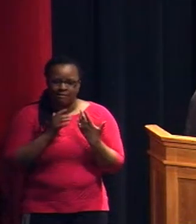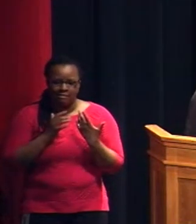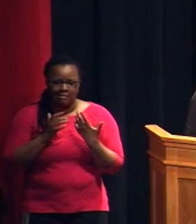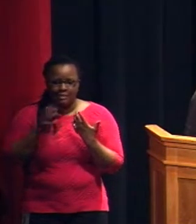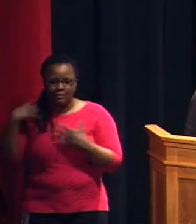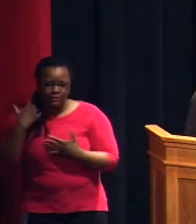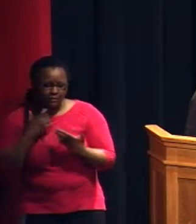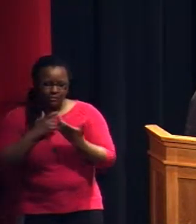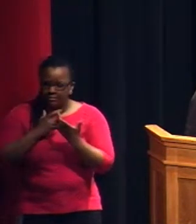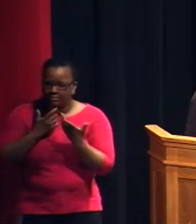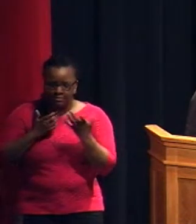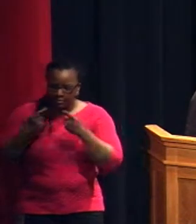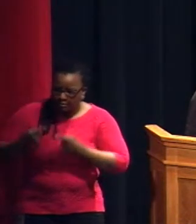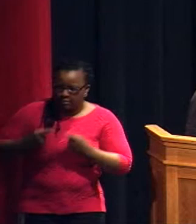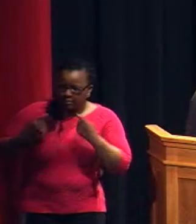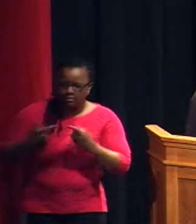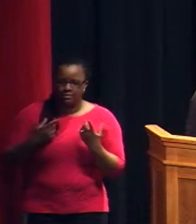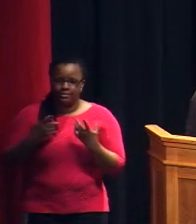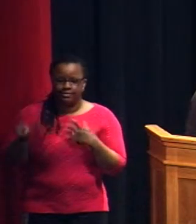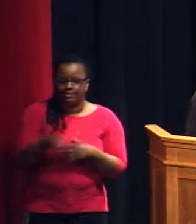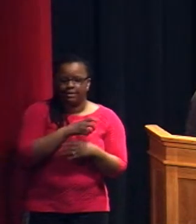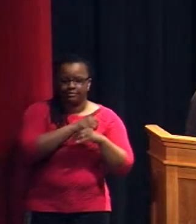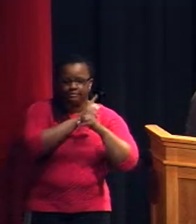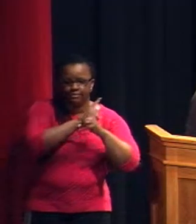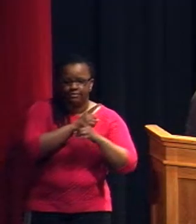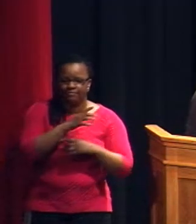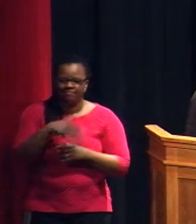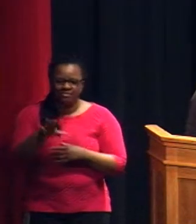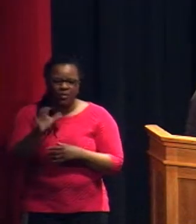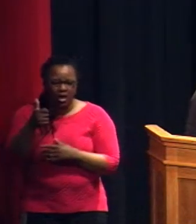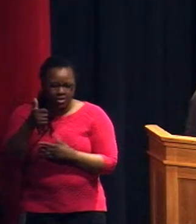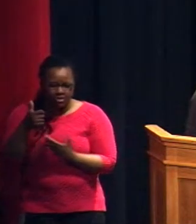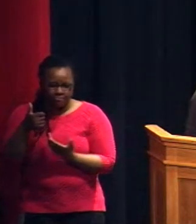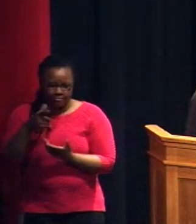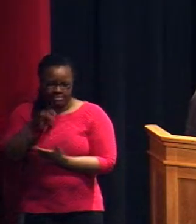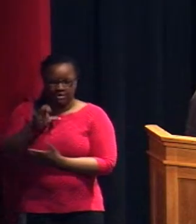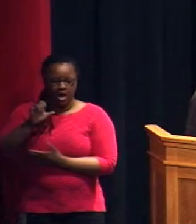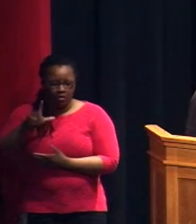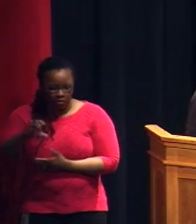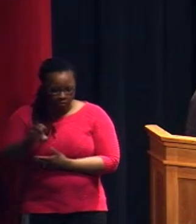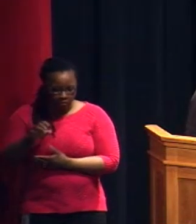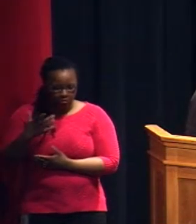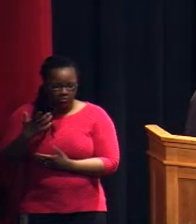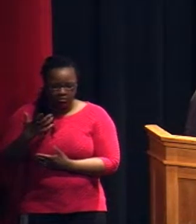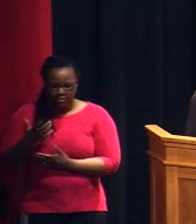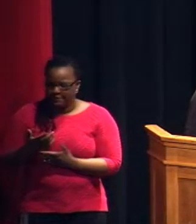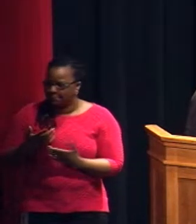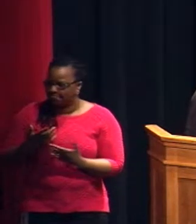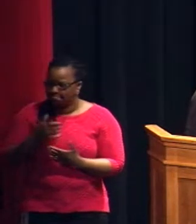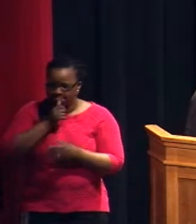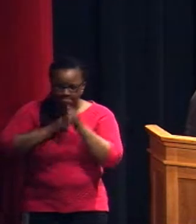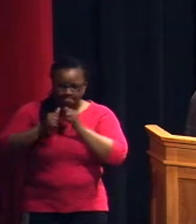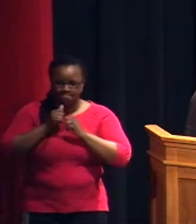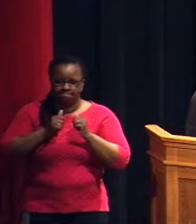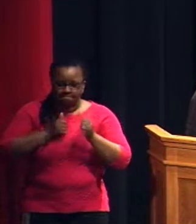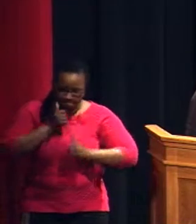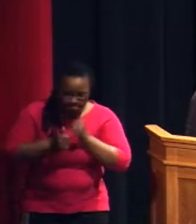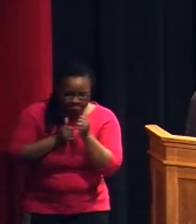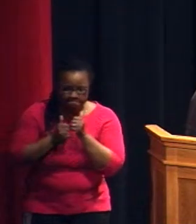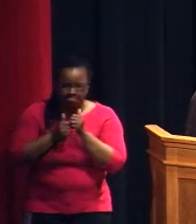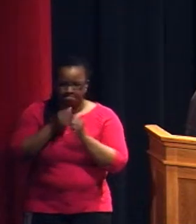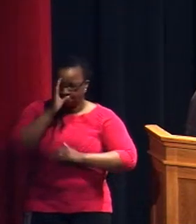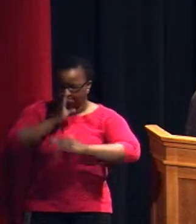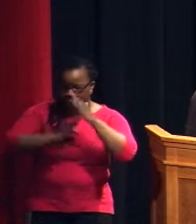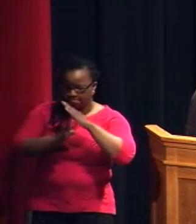insistence that he switch from a defensive position to an offensive tackle, he challenged his aggravation with effort, persistence,